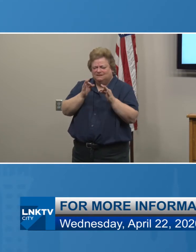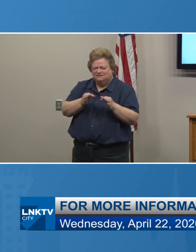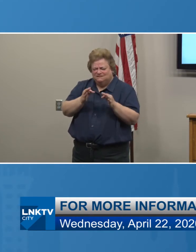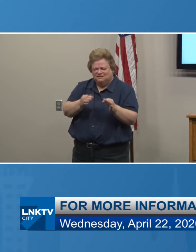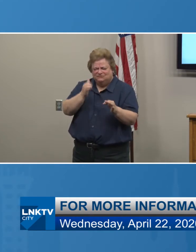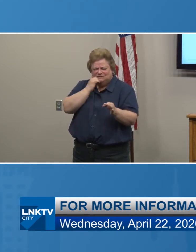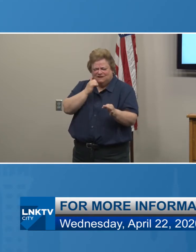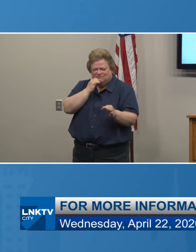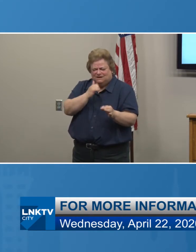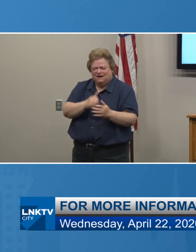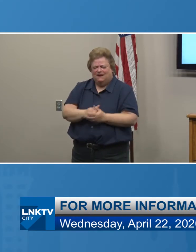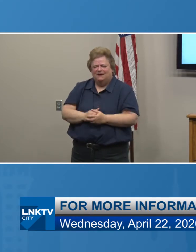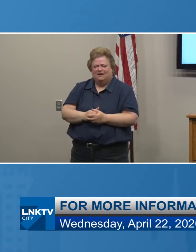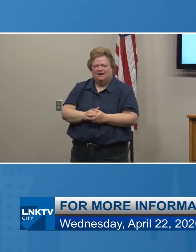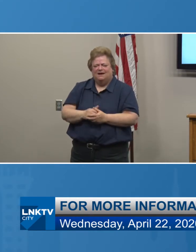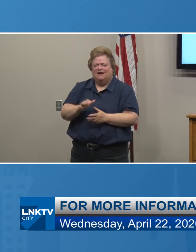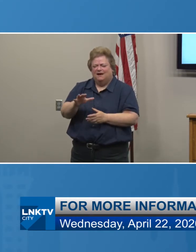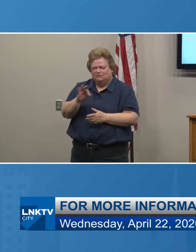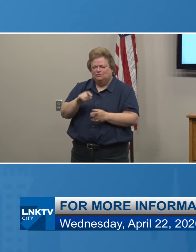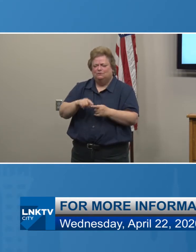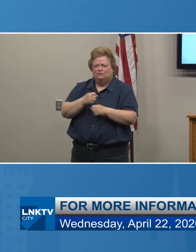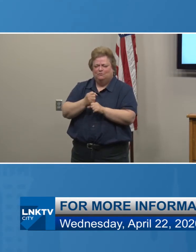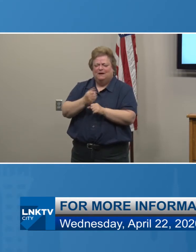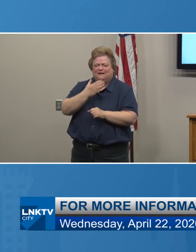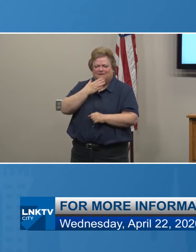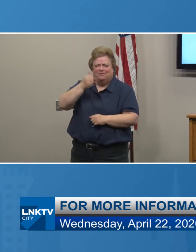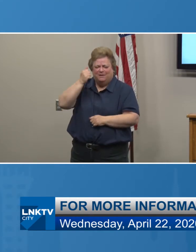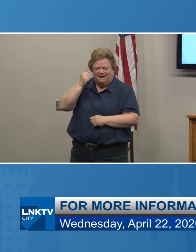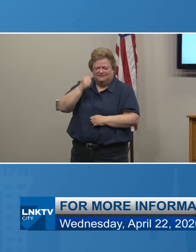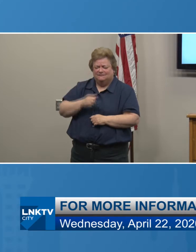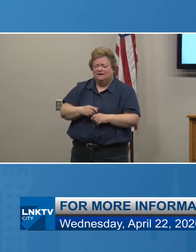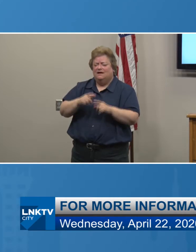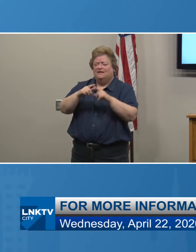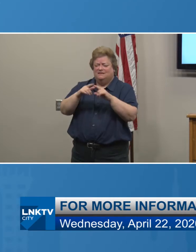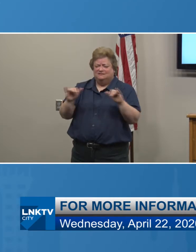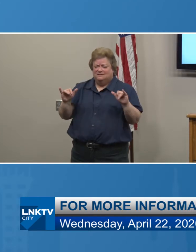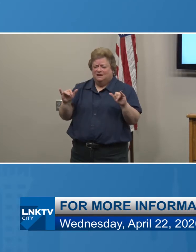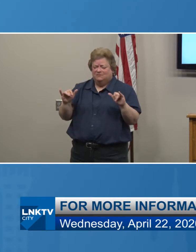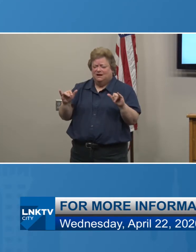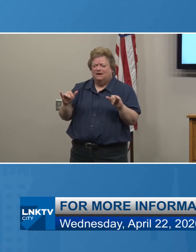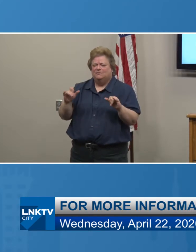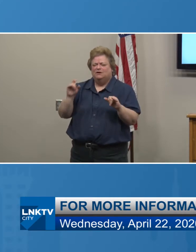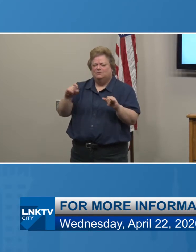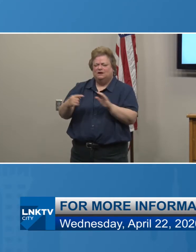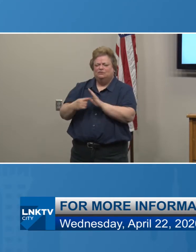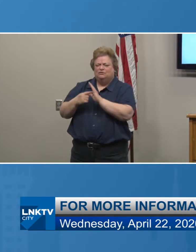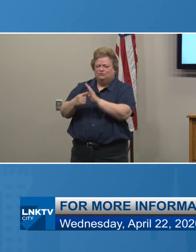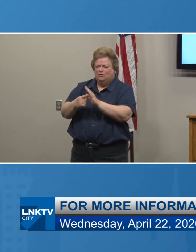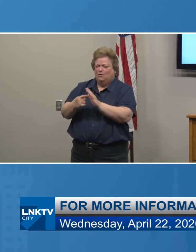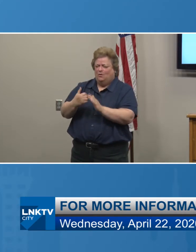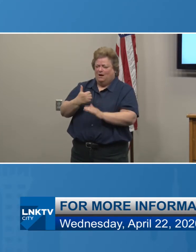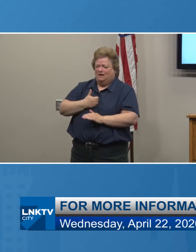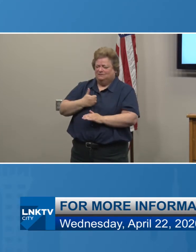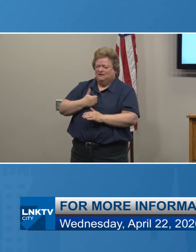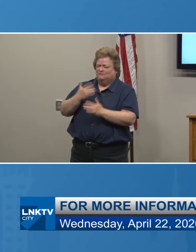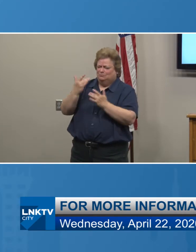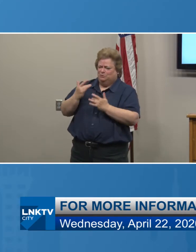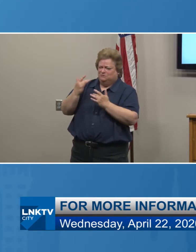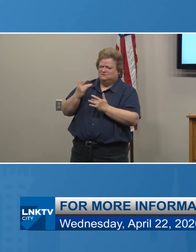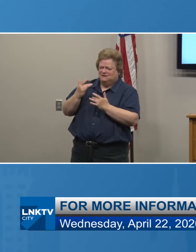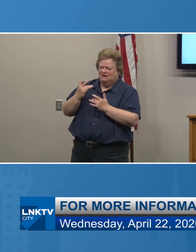and we can choose to make the best of it. At the same time, we need to show ourselves mercy and